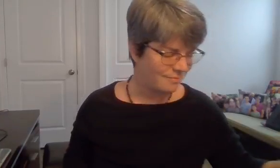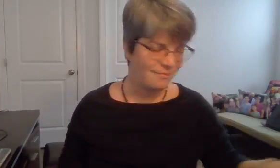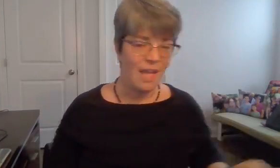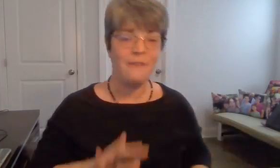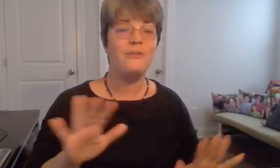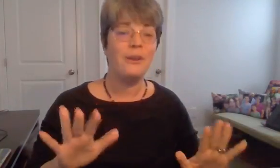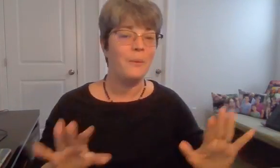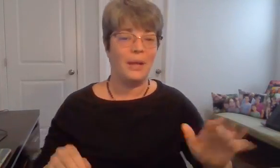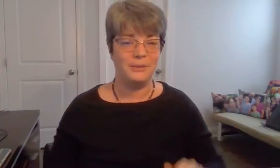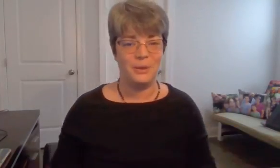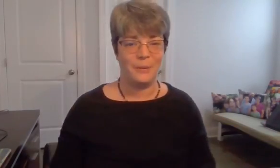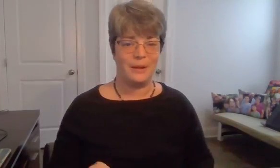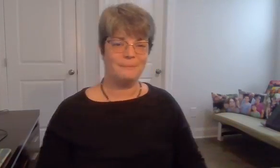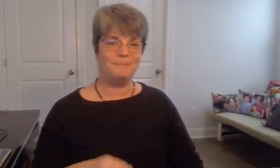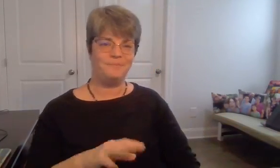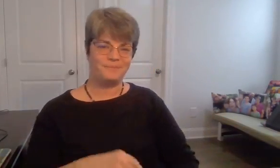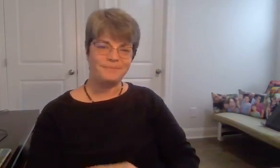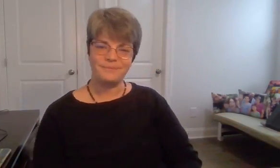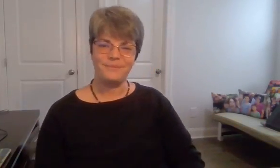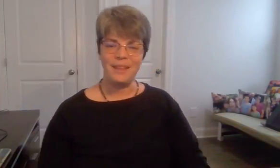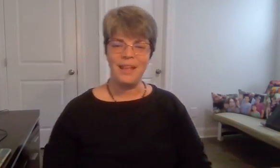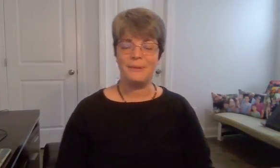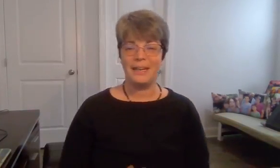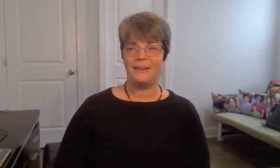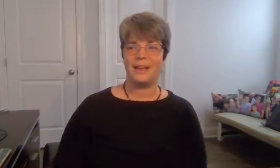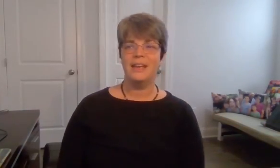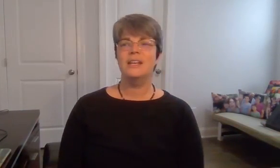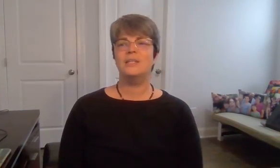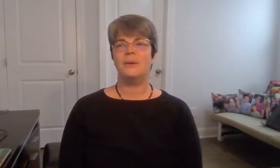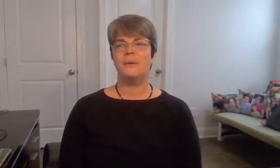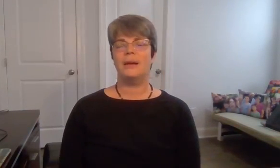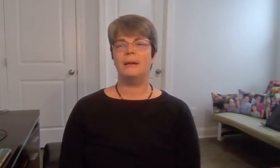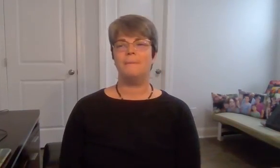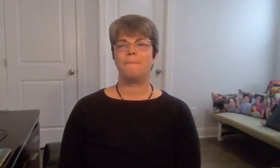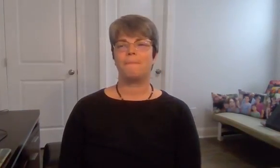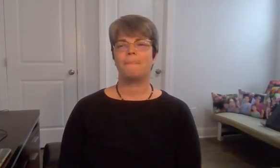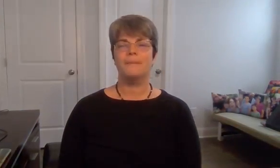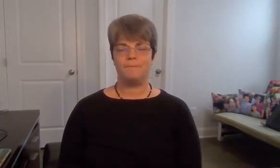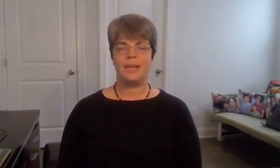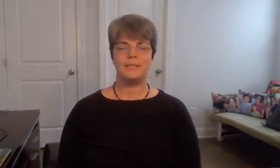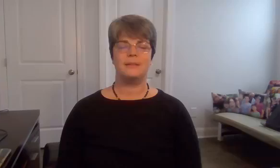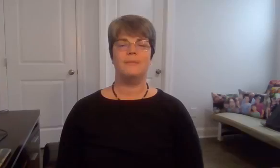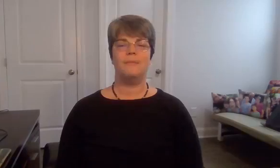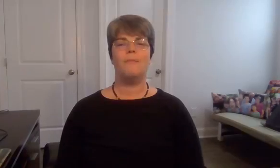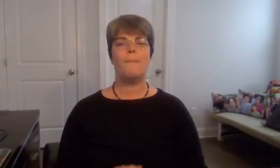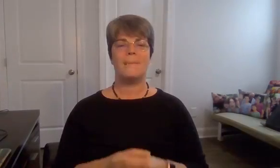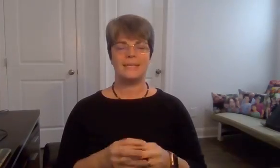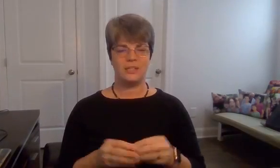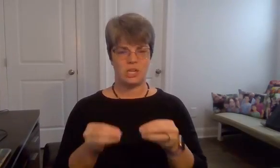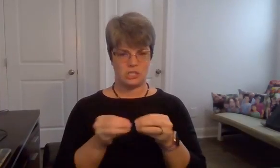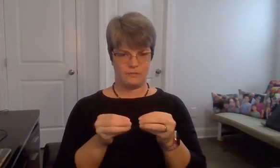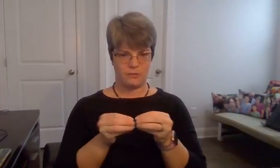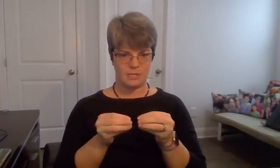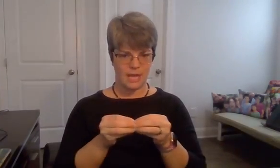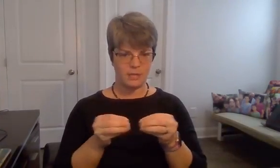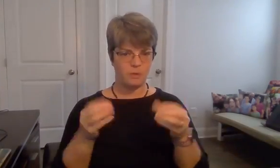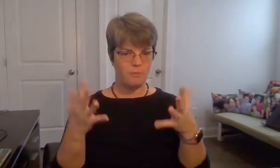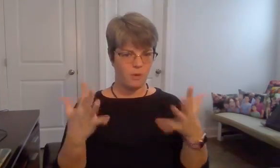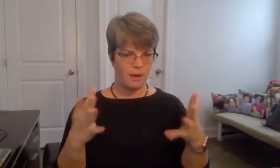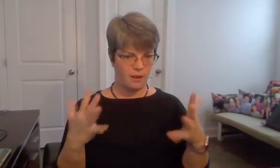I feel very well, no worries. Anyway, okay, so yes, my suggestion for the signs with more and all